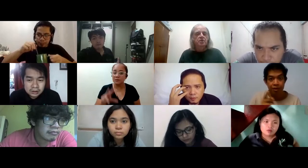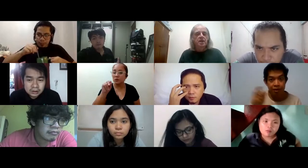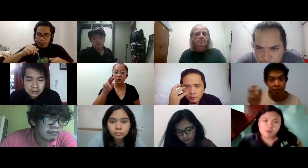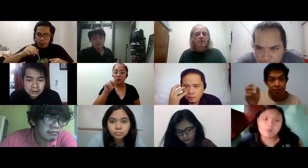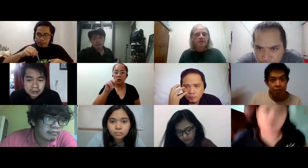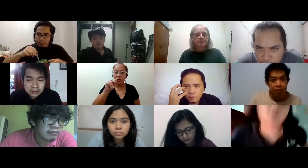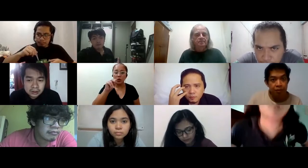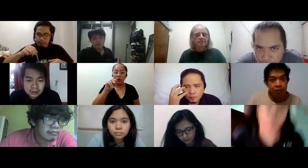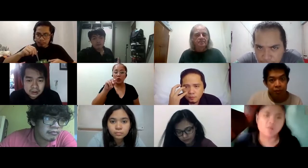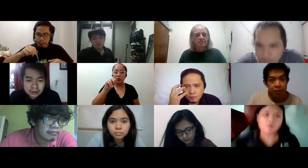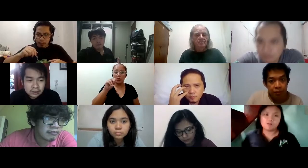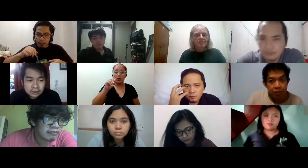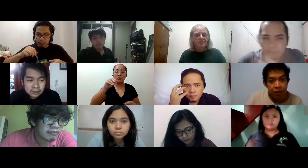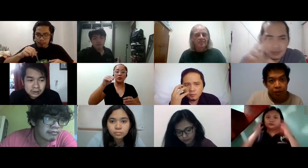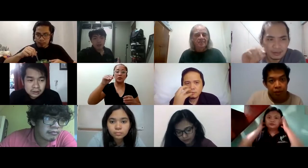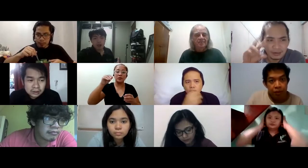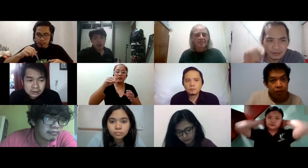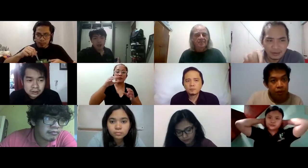belongs to Colombia.